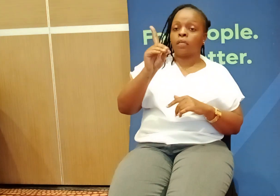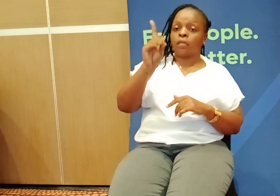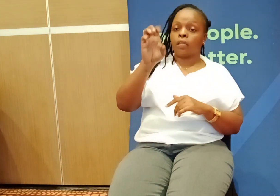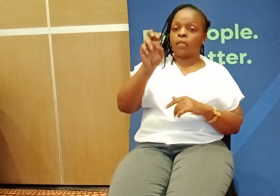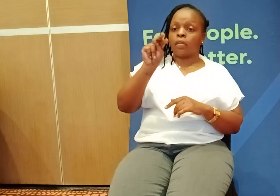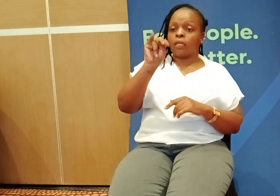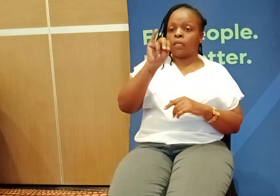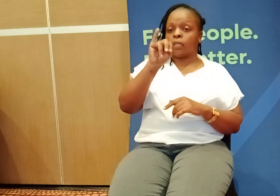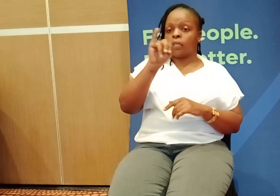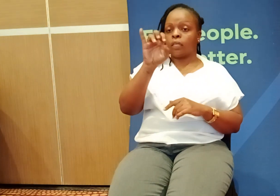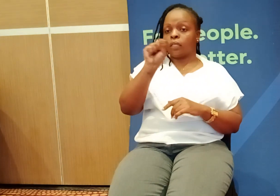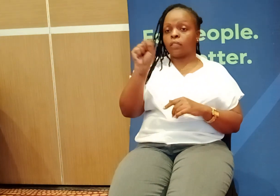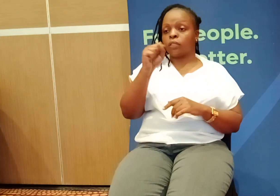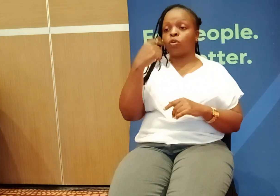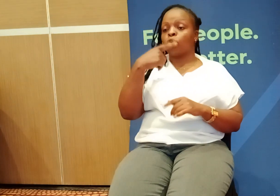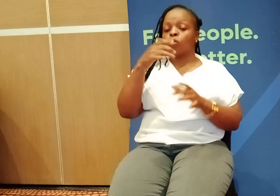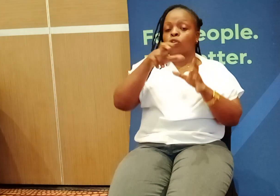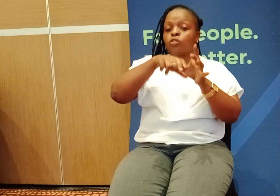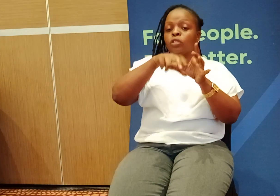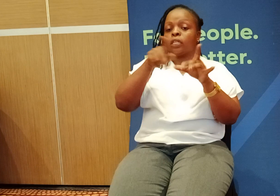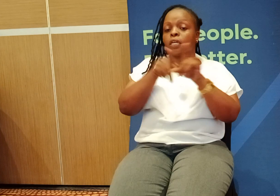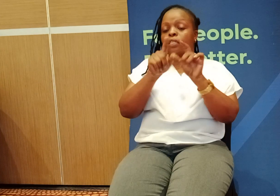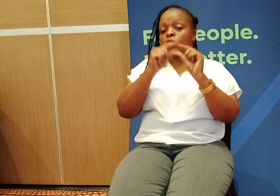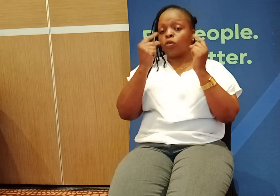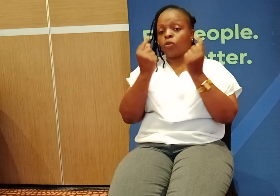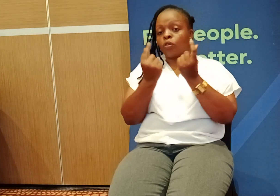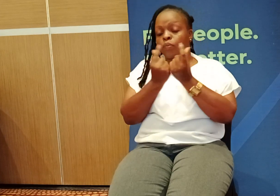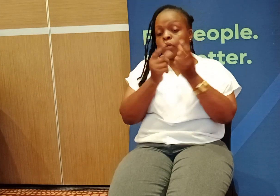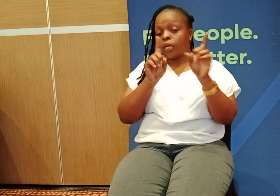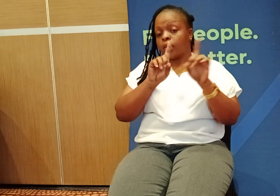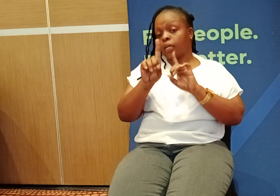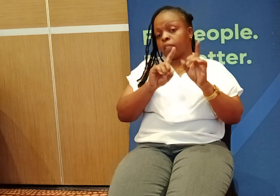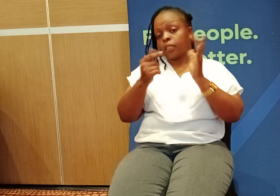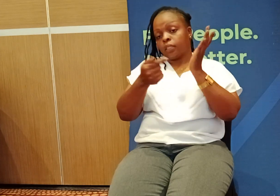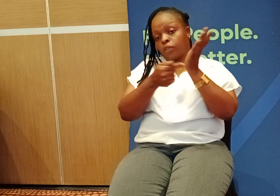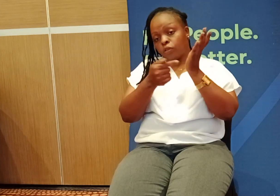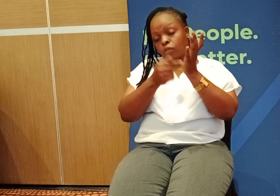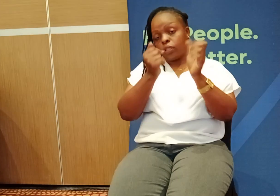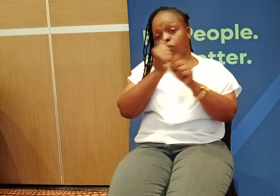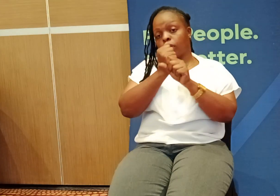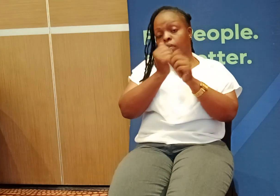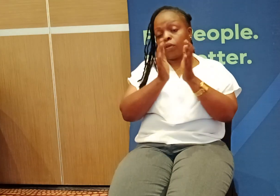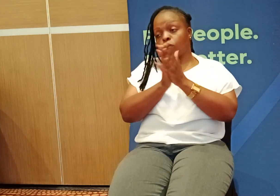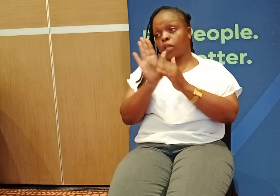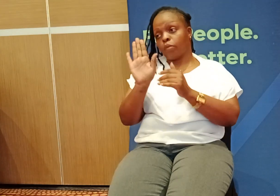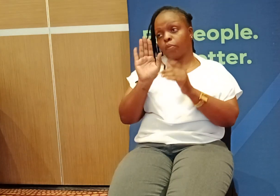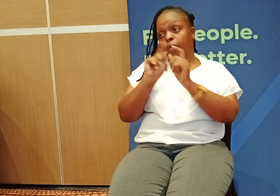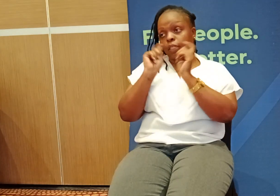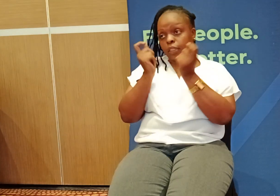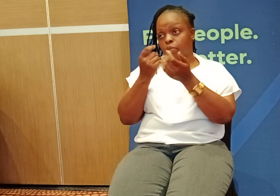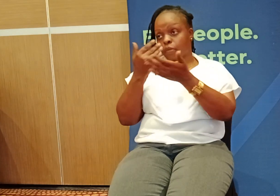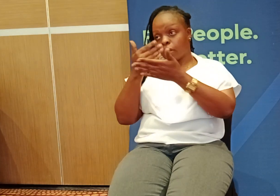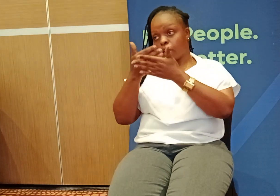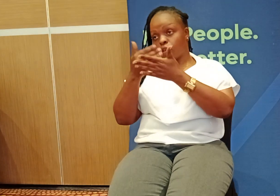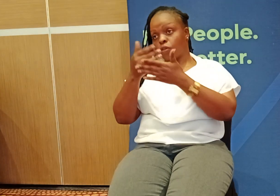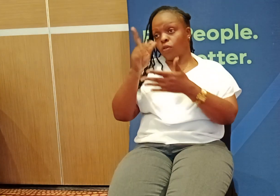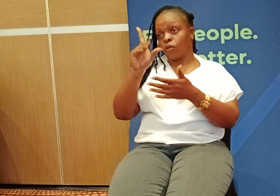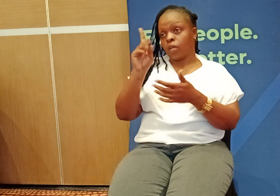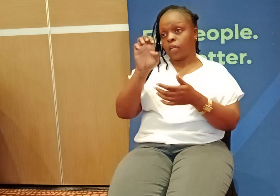as a group director technology, working with his team. Thank you, Dennis, for the progress that you've made